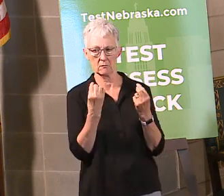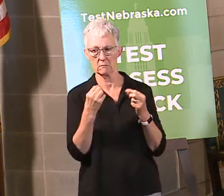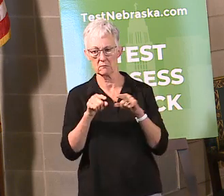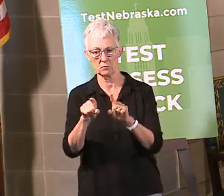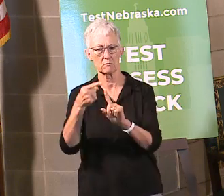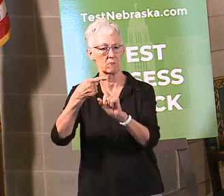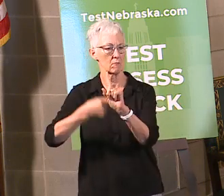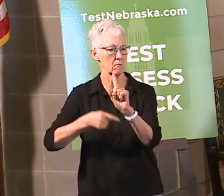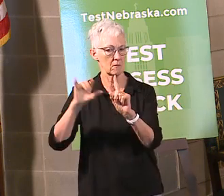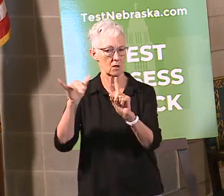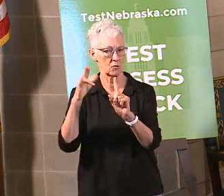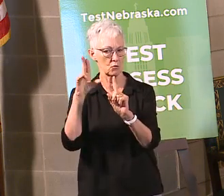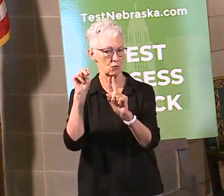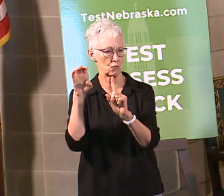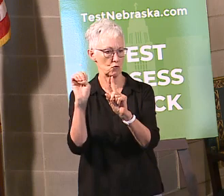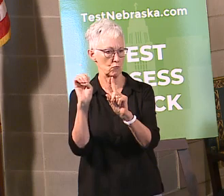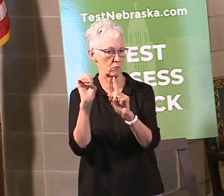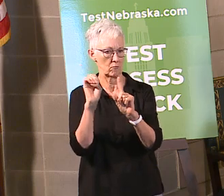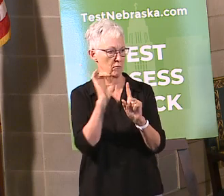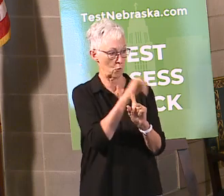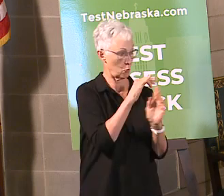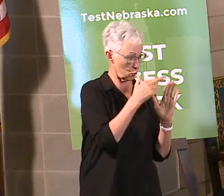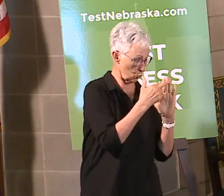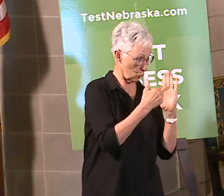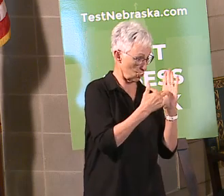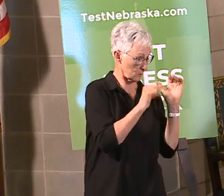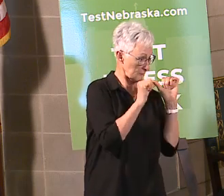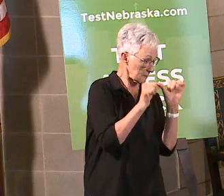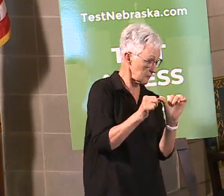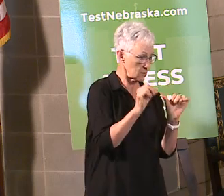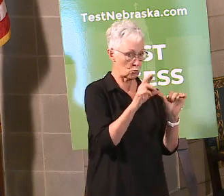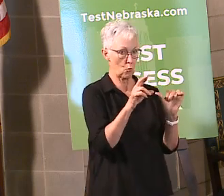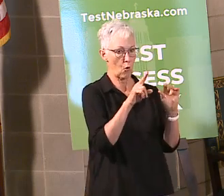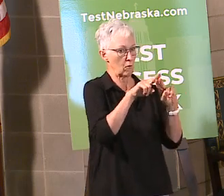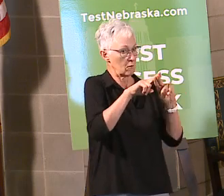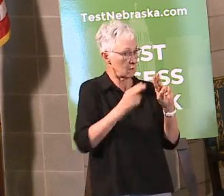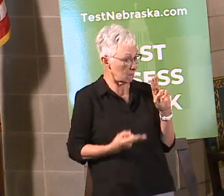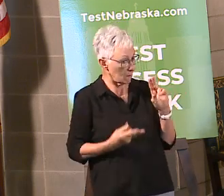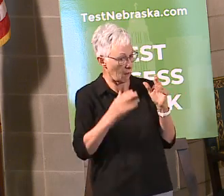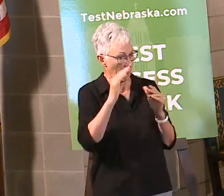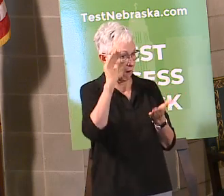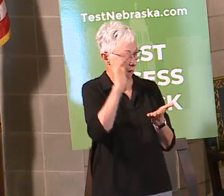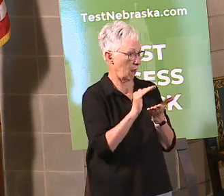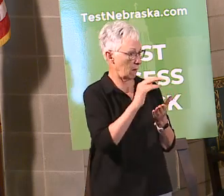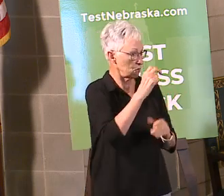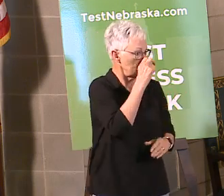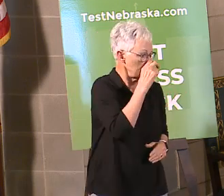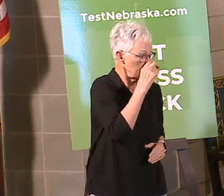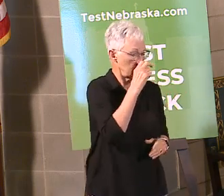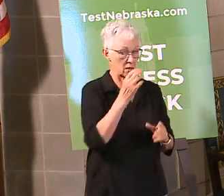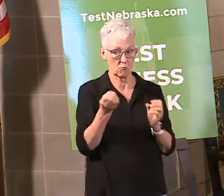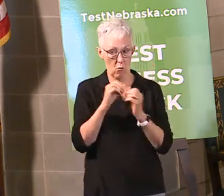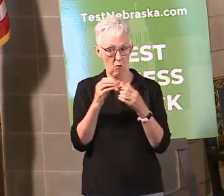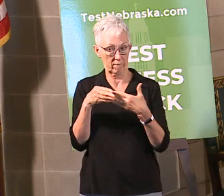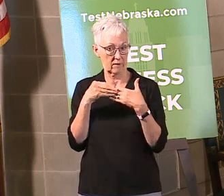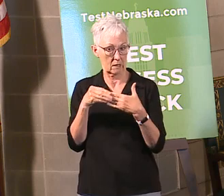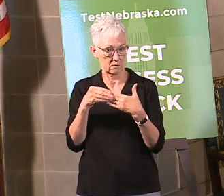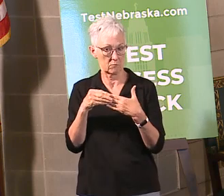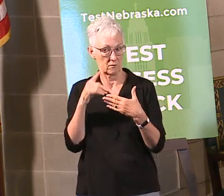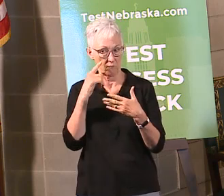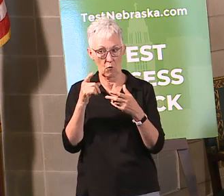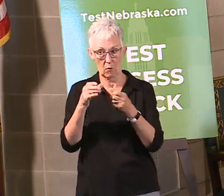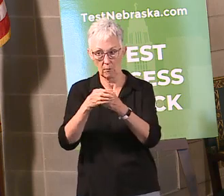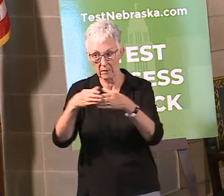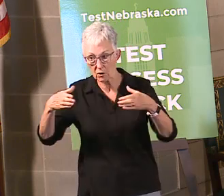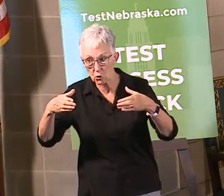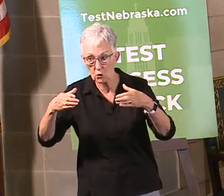to those directed health measures as we go through the rest of May and get closer to June. So we are evaluating all that data, and we'll be getting back